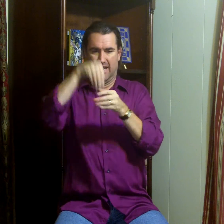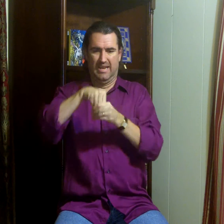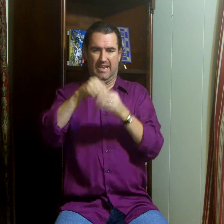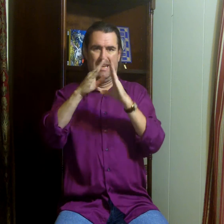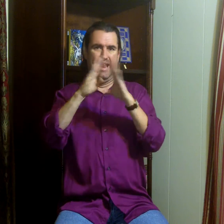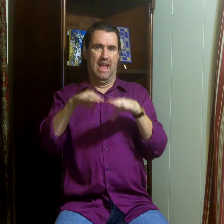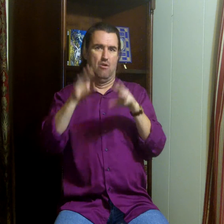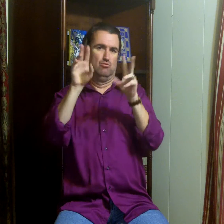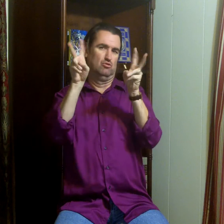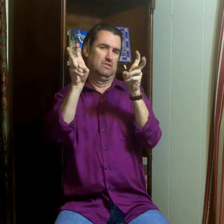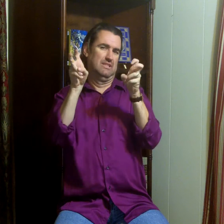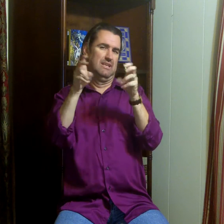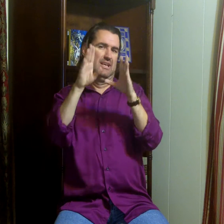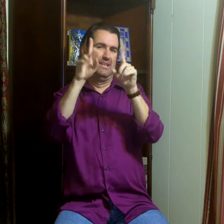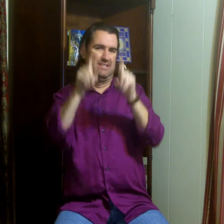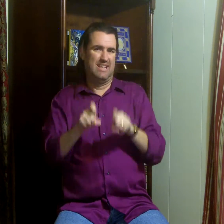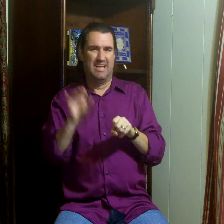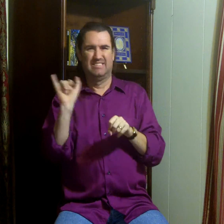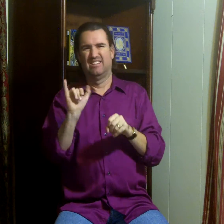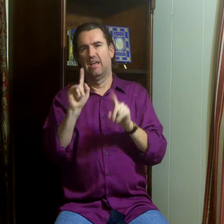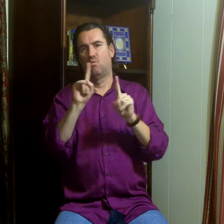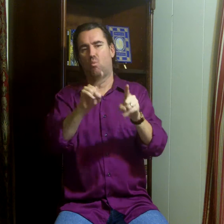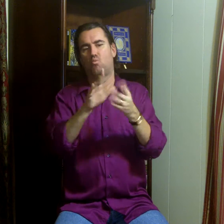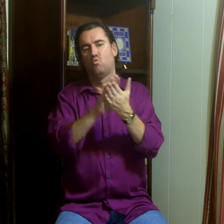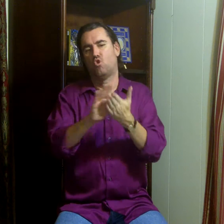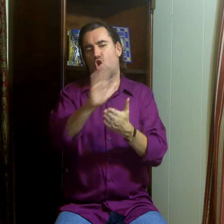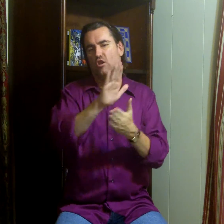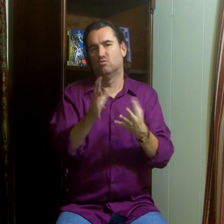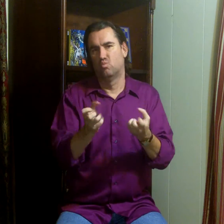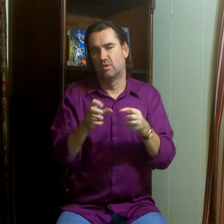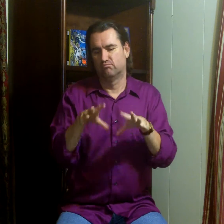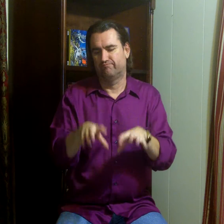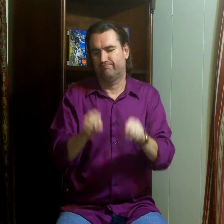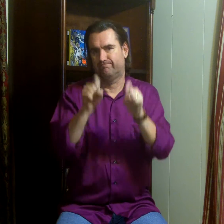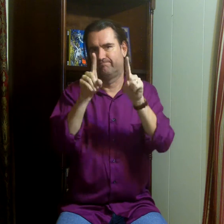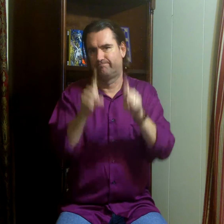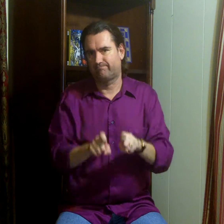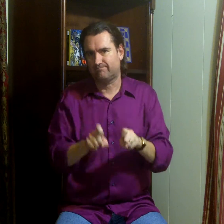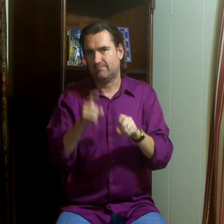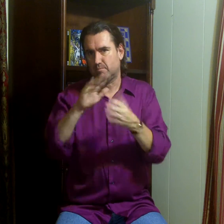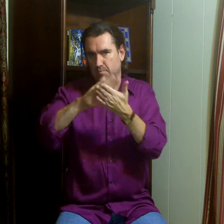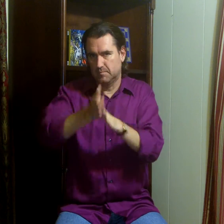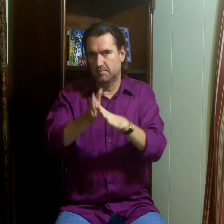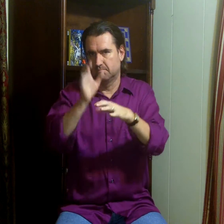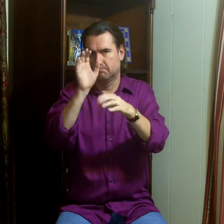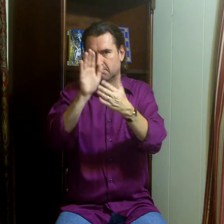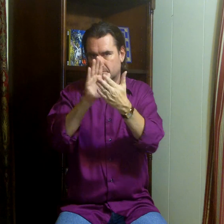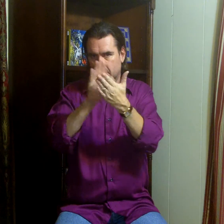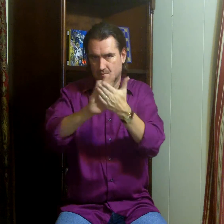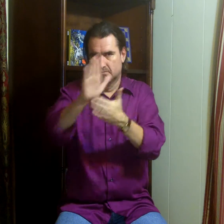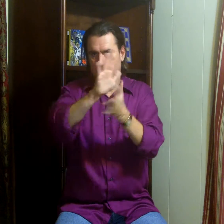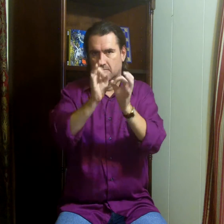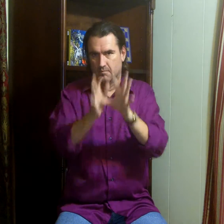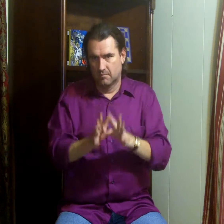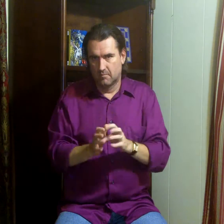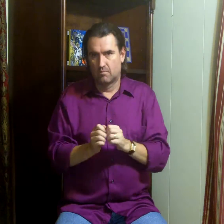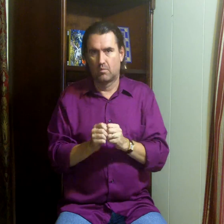colleges or agencies have an in-house evaluations. If you live in states where there's quality assurance tests, it can prep you for